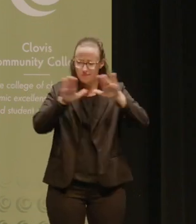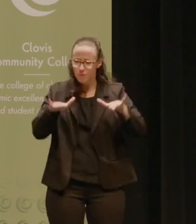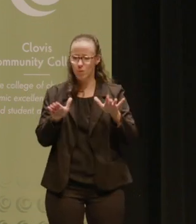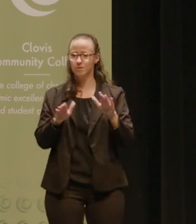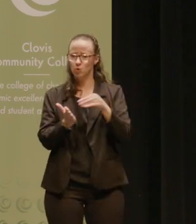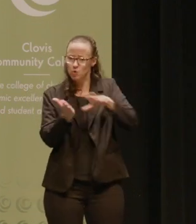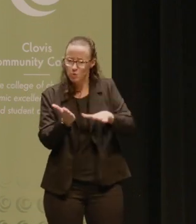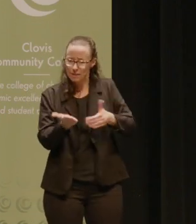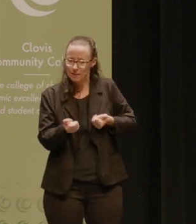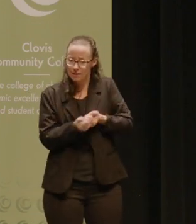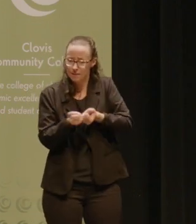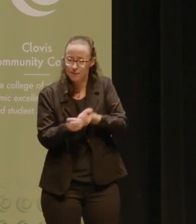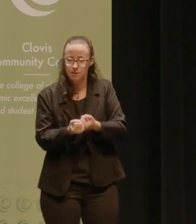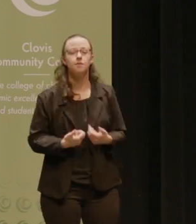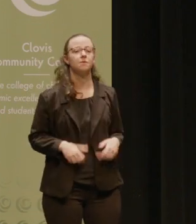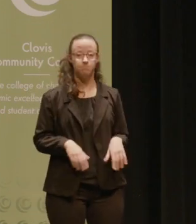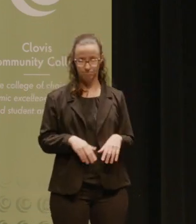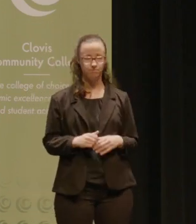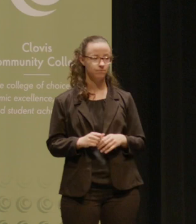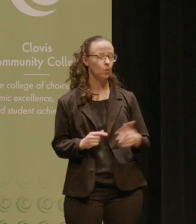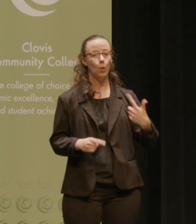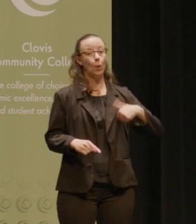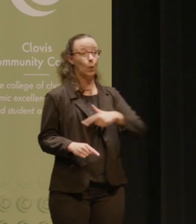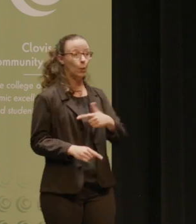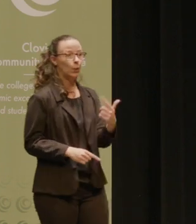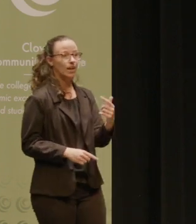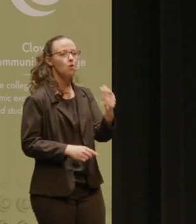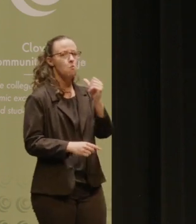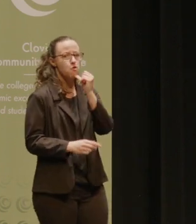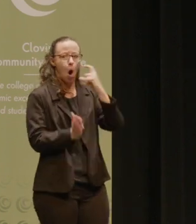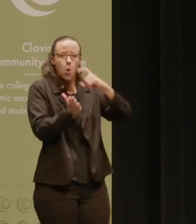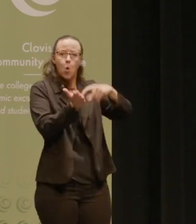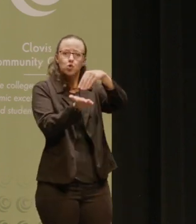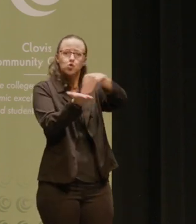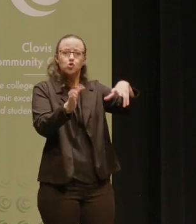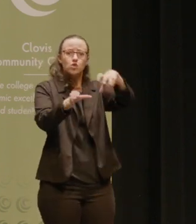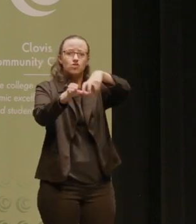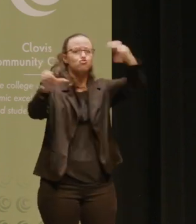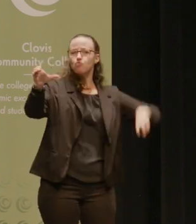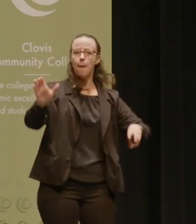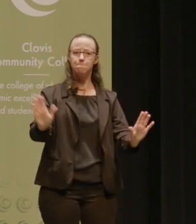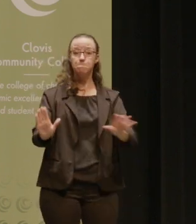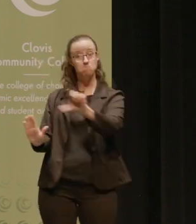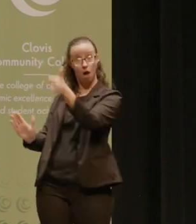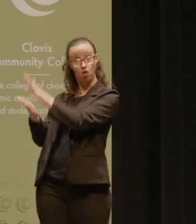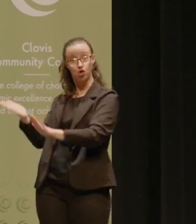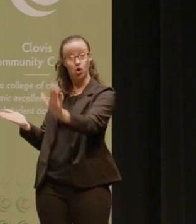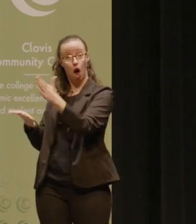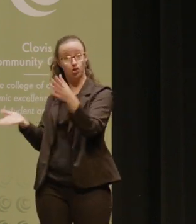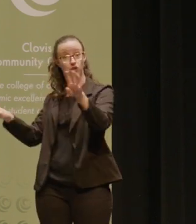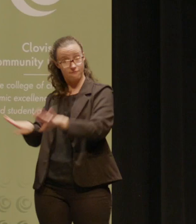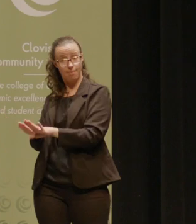students. These faces. We're not seeing students drop like other places, even here in the